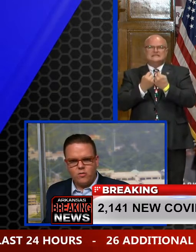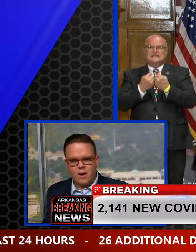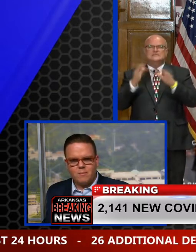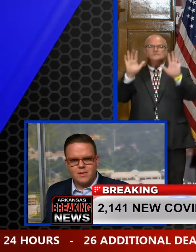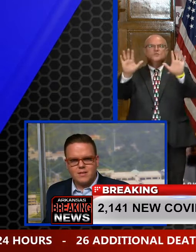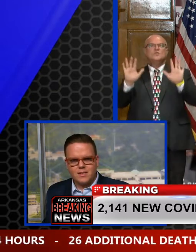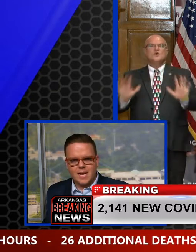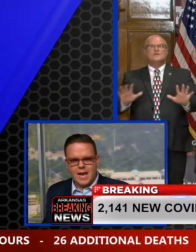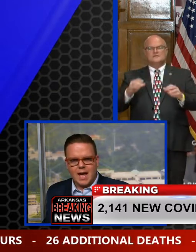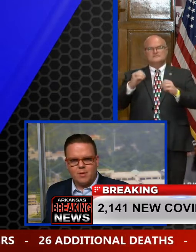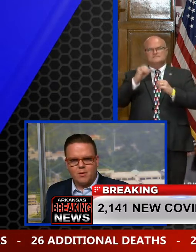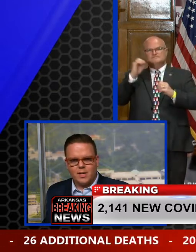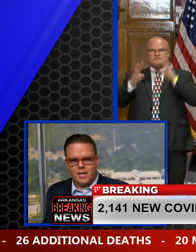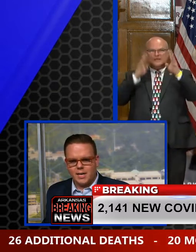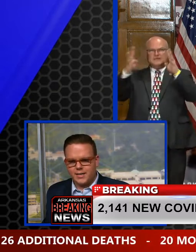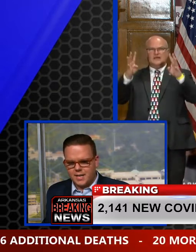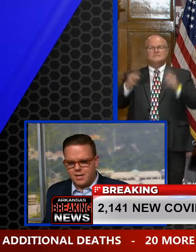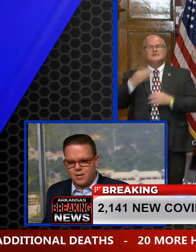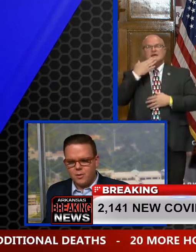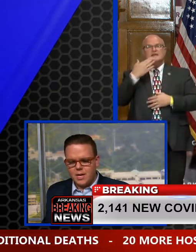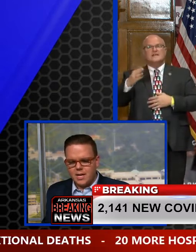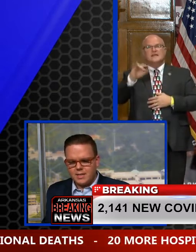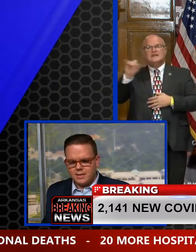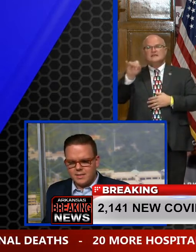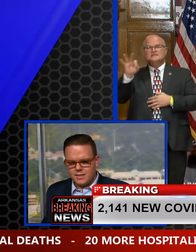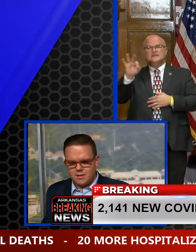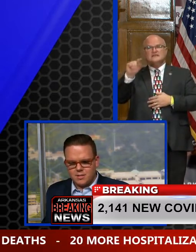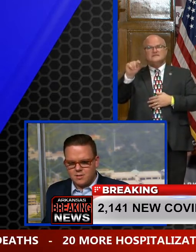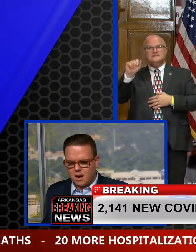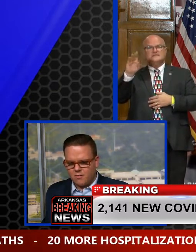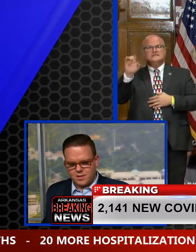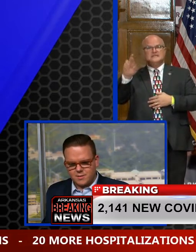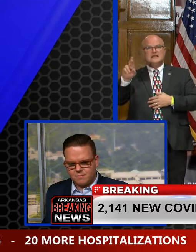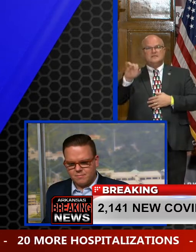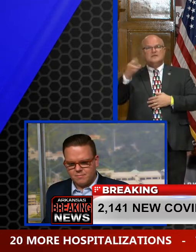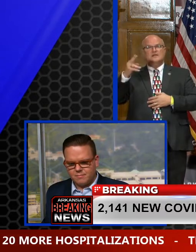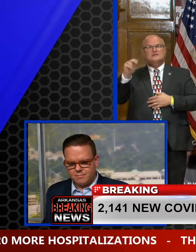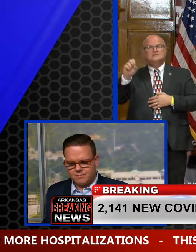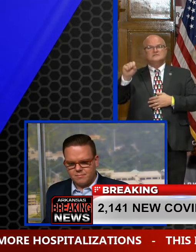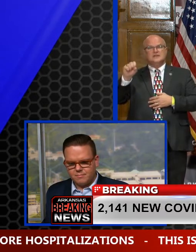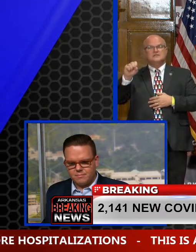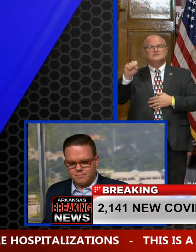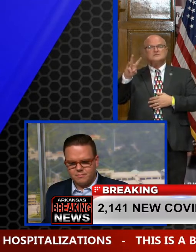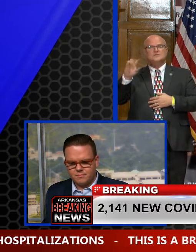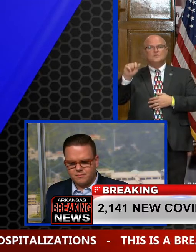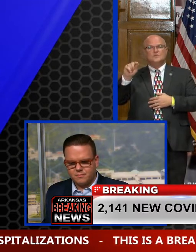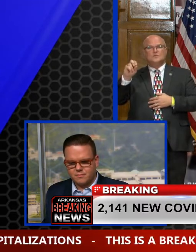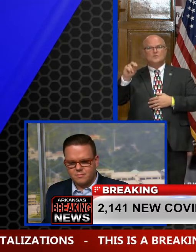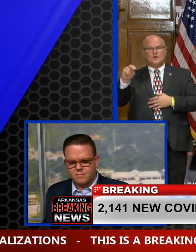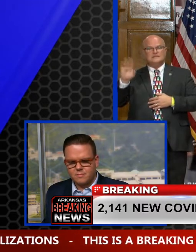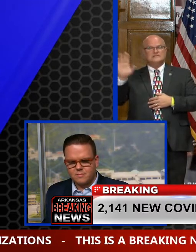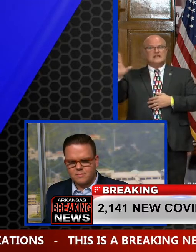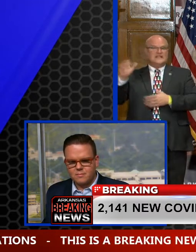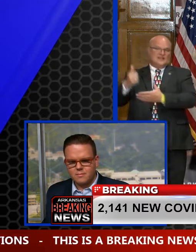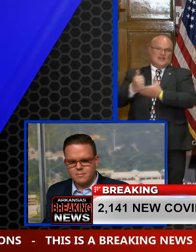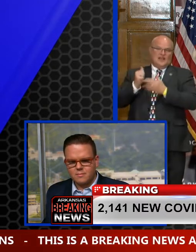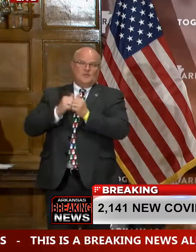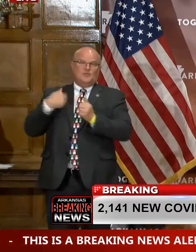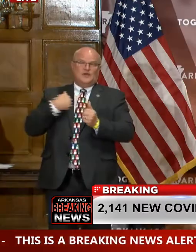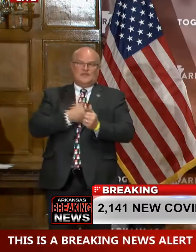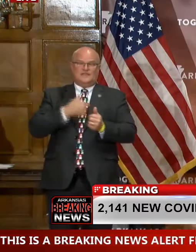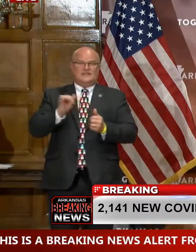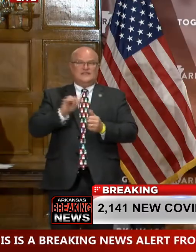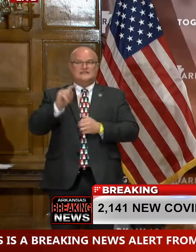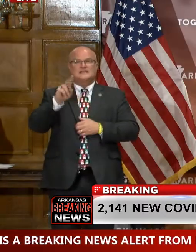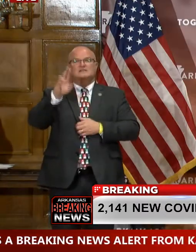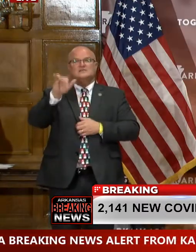signal from the state capitol and continue to listen into this news conference. And the folks at TraumaCom for their help with this, as well as